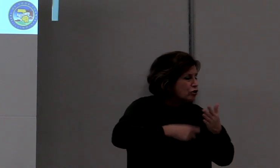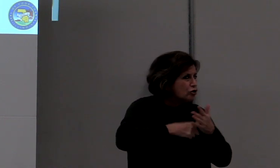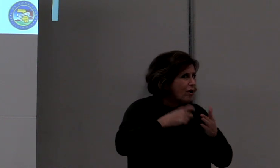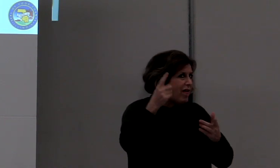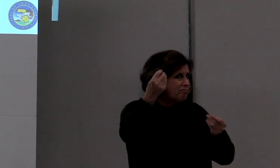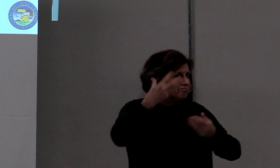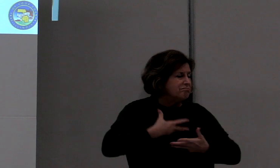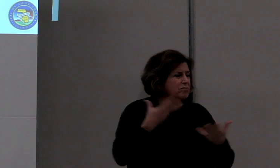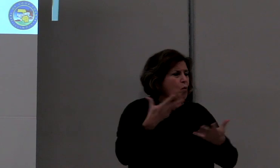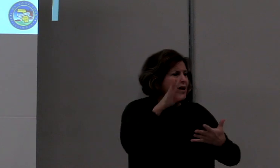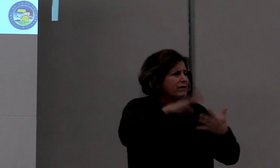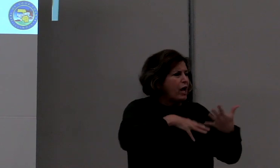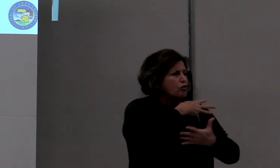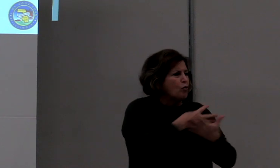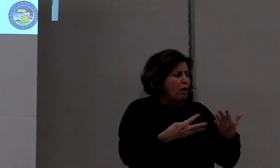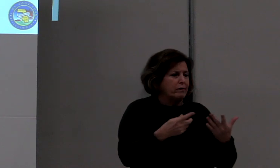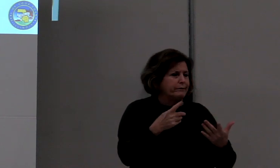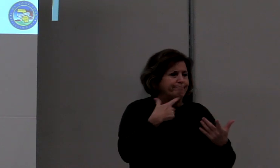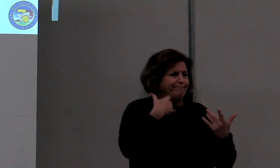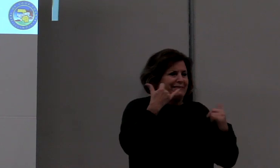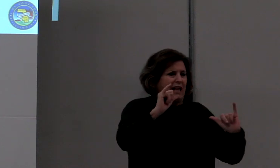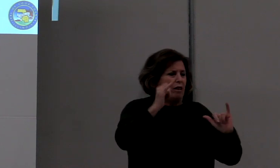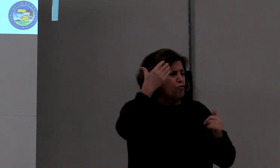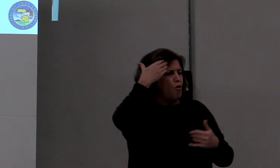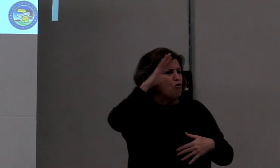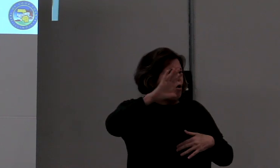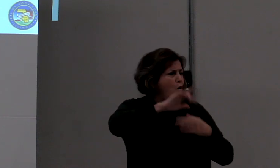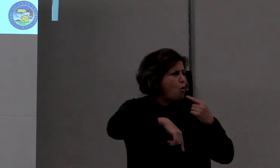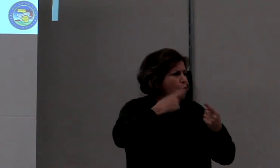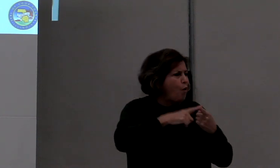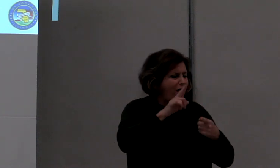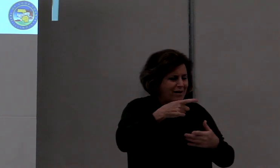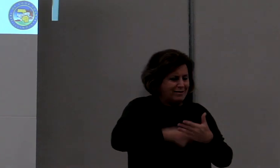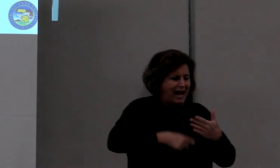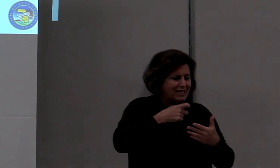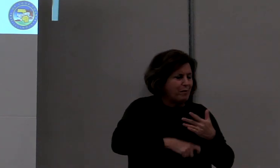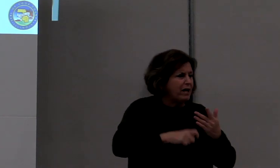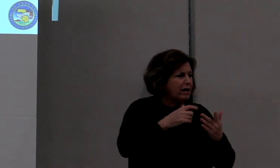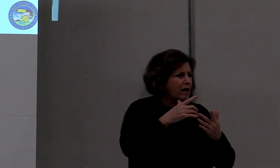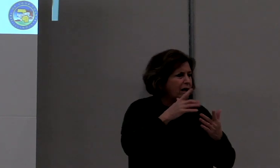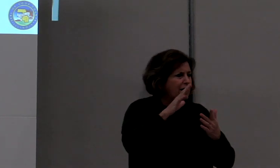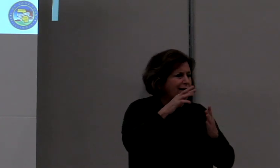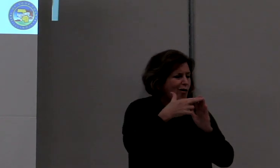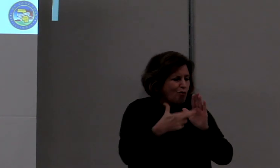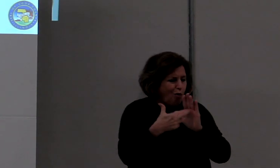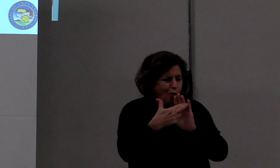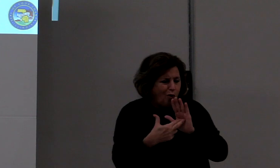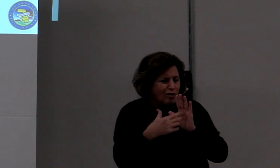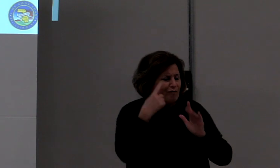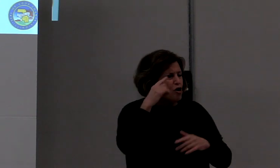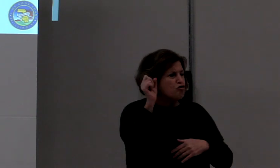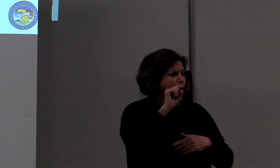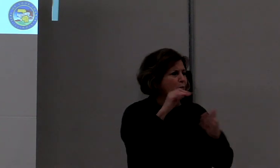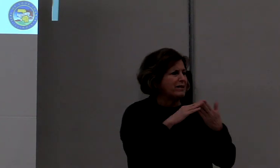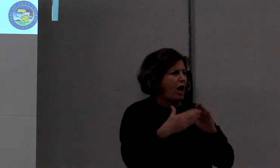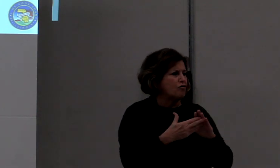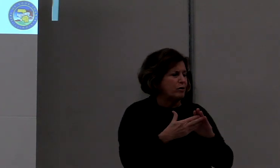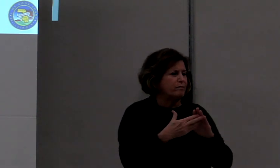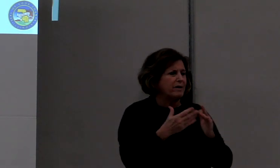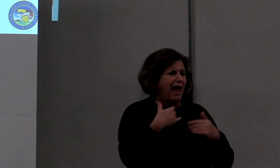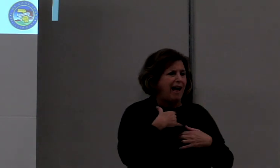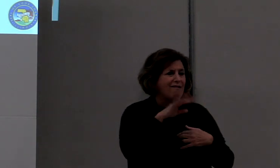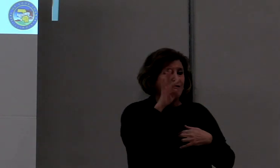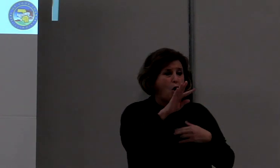our schedule, and they haven't released their assessment rules for Schaumburg Township yet. So we only have